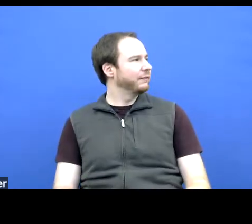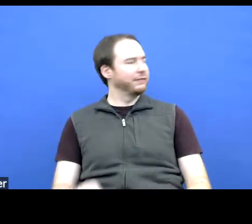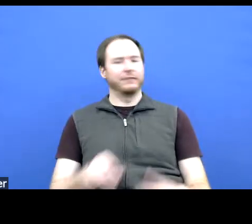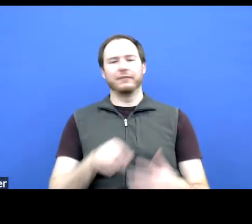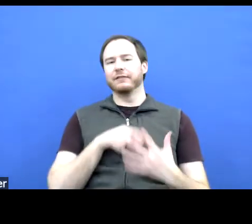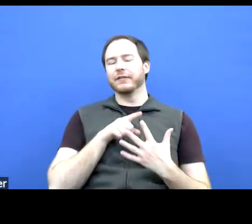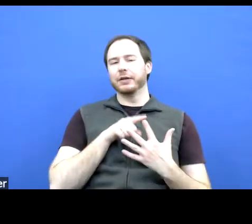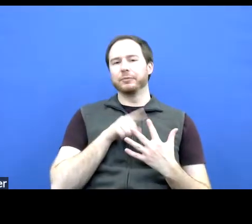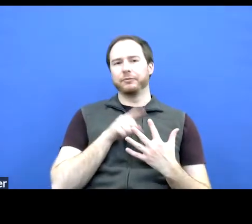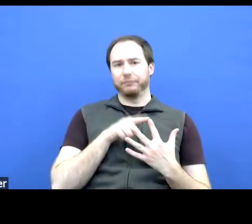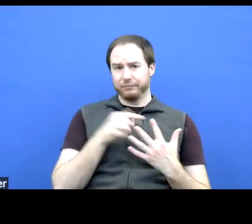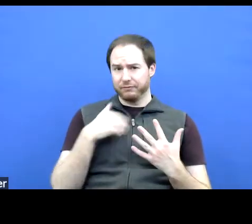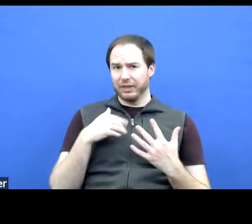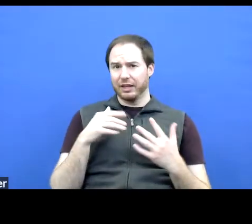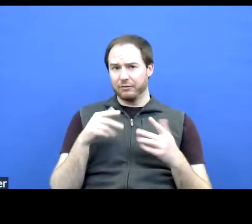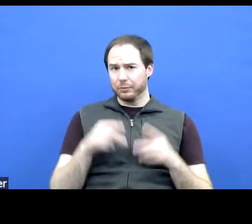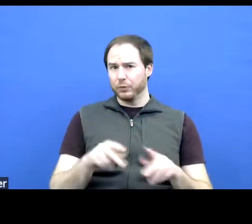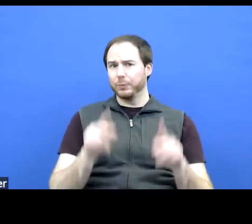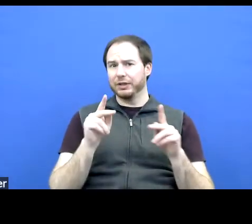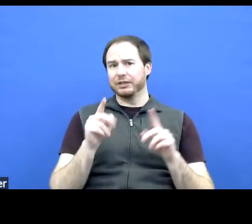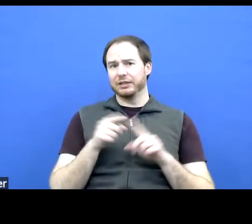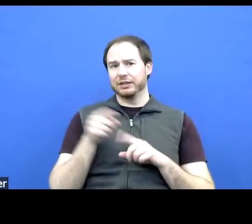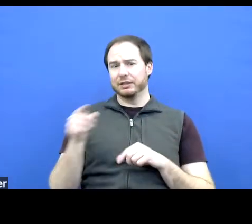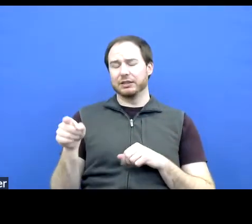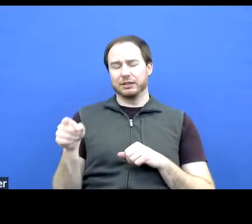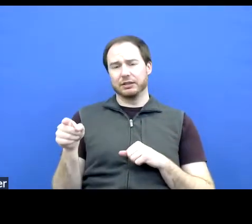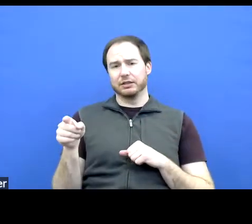Is there permission from the